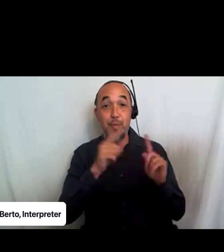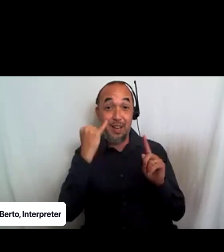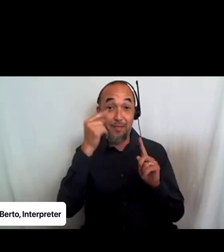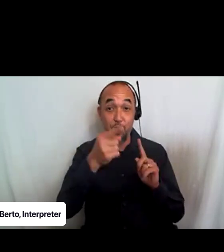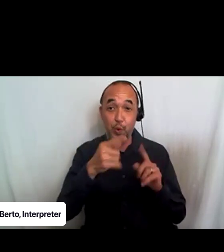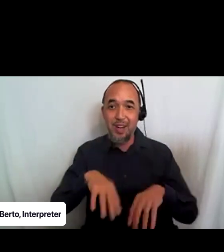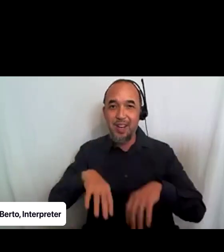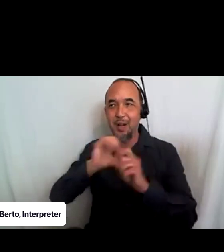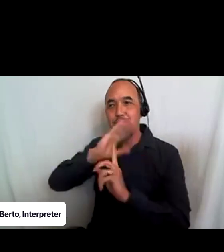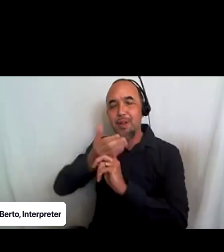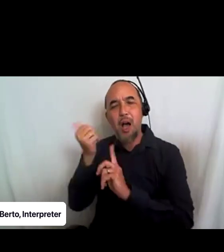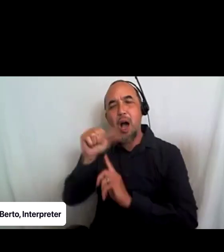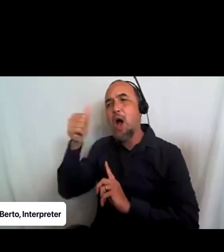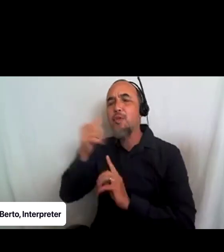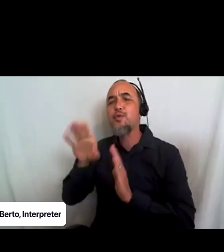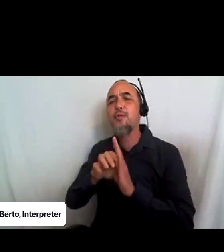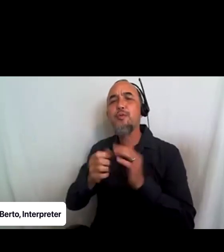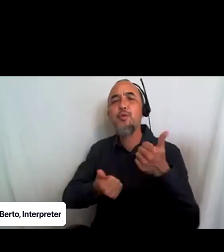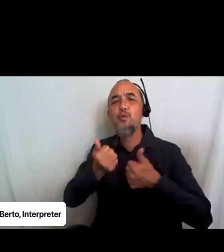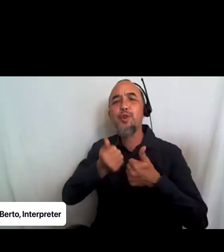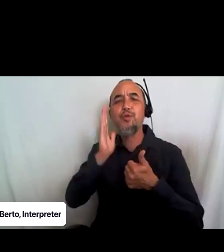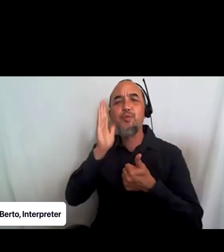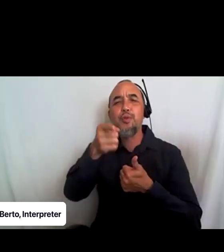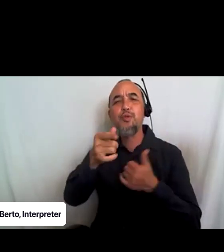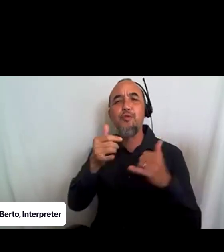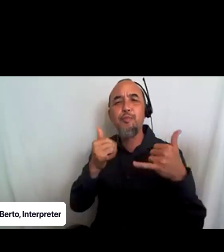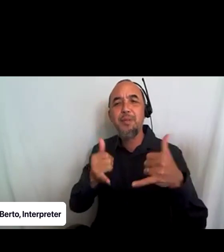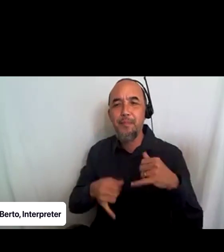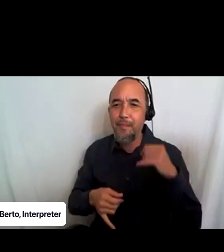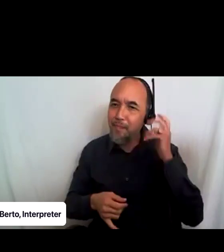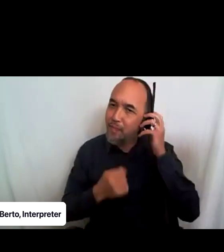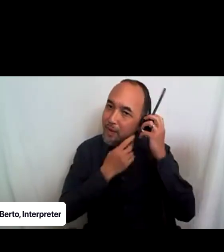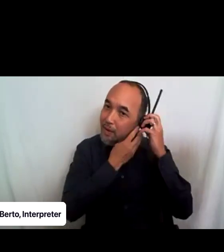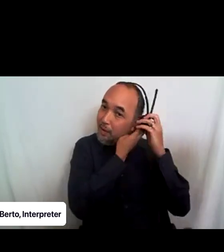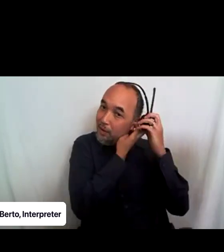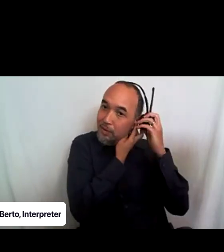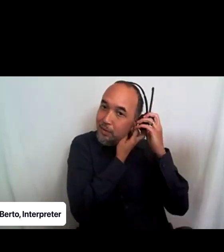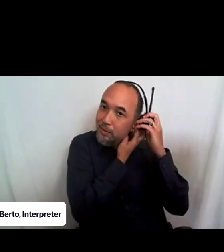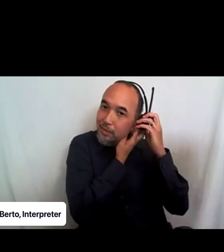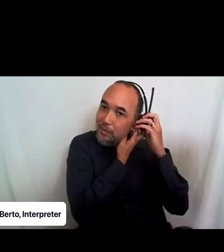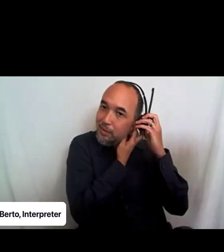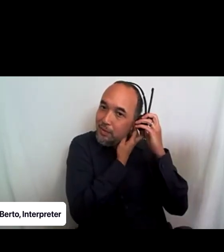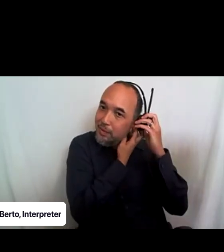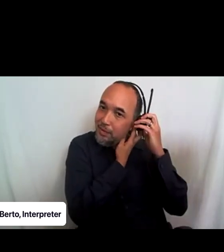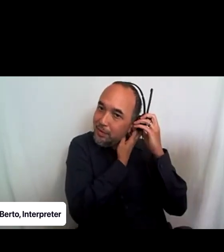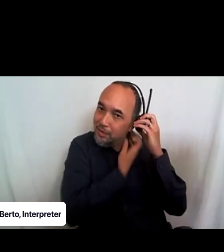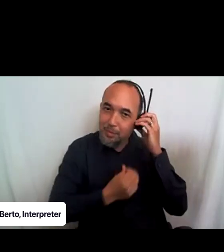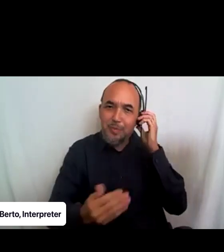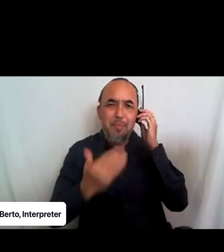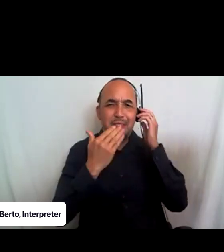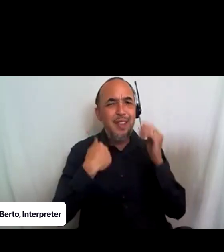besides Roach, which role would you like to play? Um, Thanks for saying that. I love playing